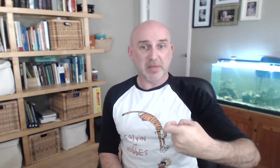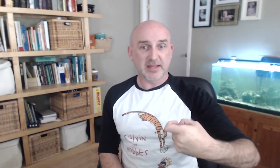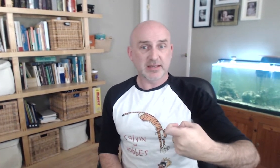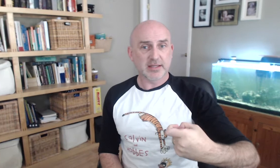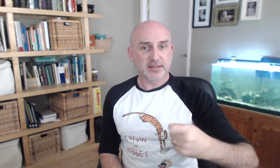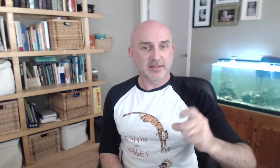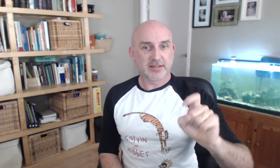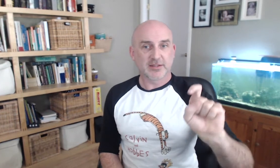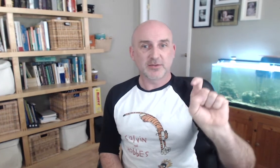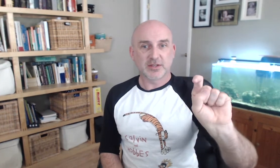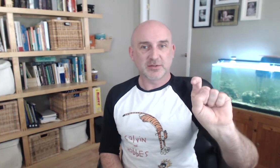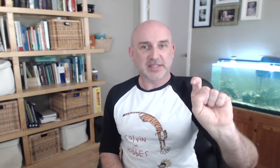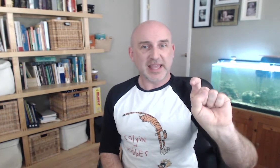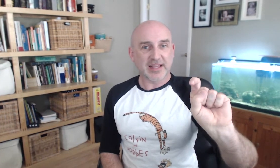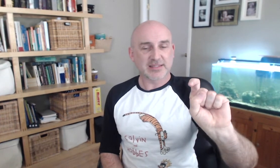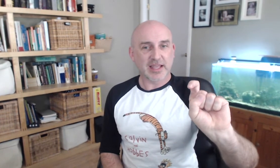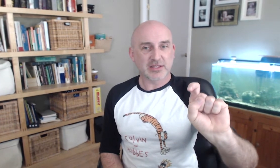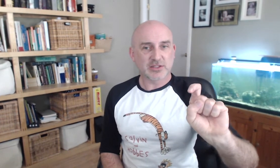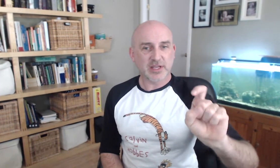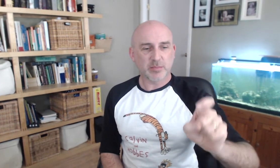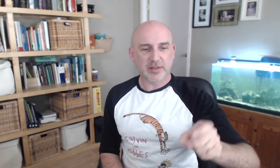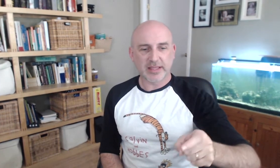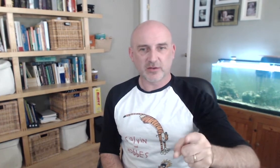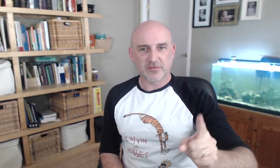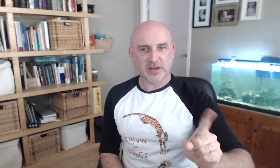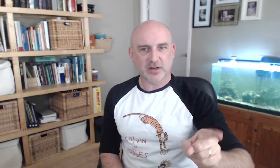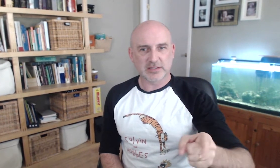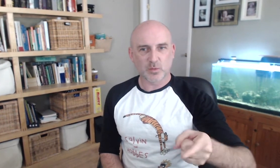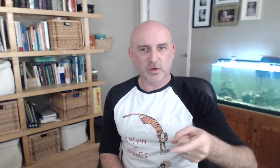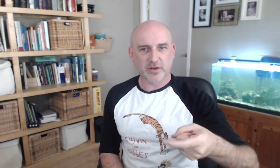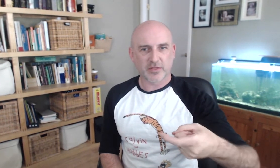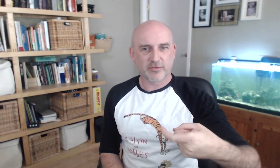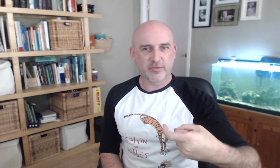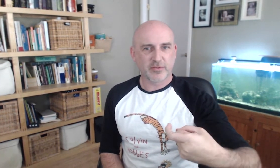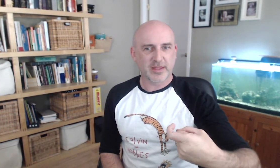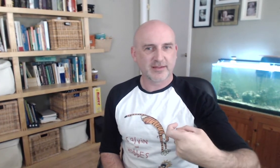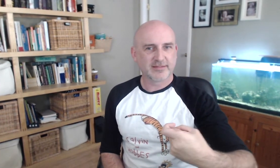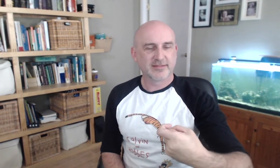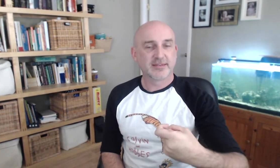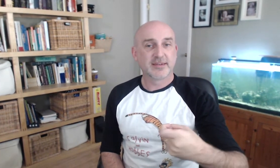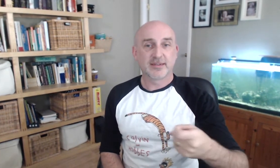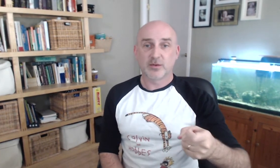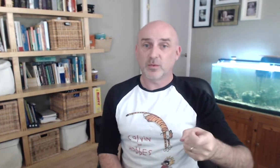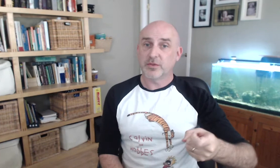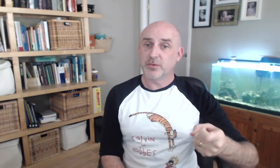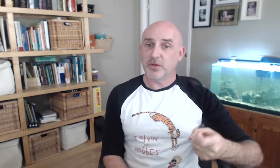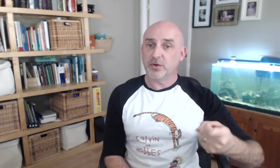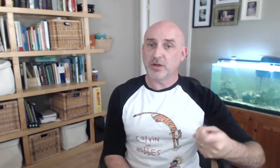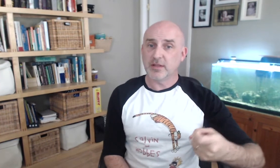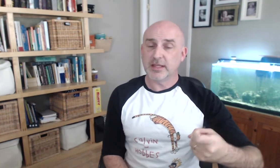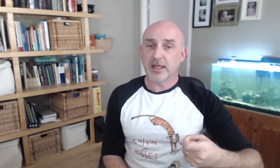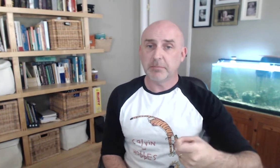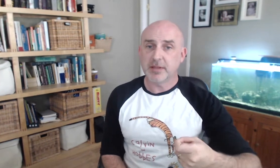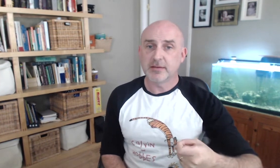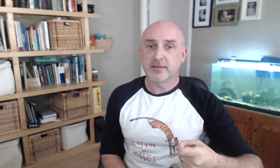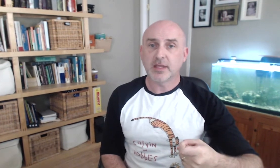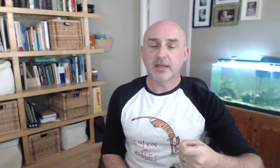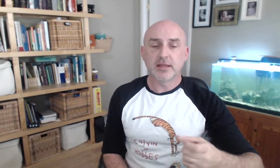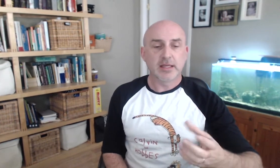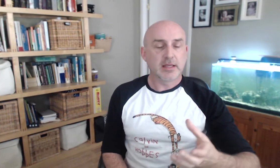mug, you can use an X hand shape, like your finger has worked through the hook on the cup. Okay. But